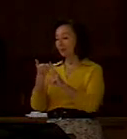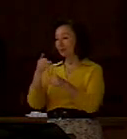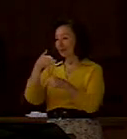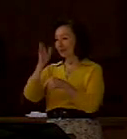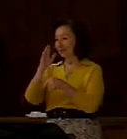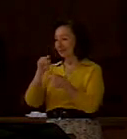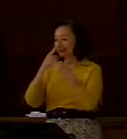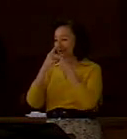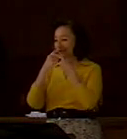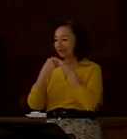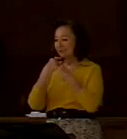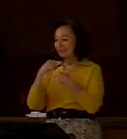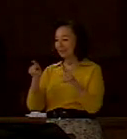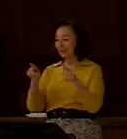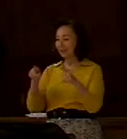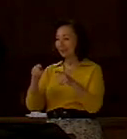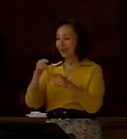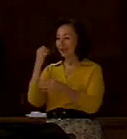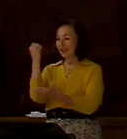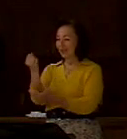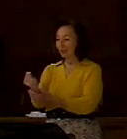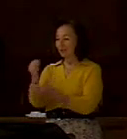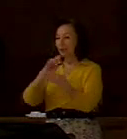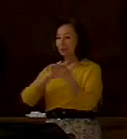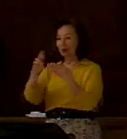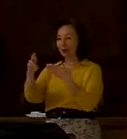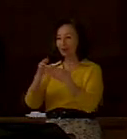declared Abraham righteous.